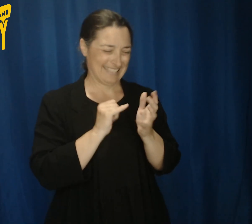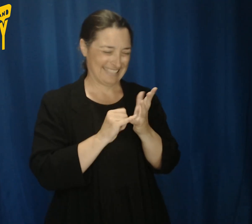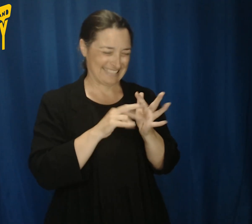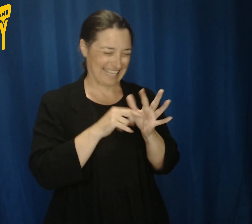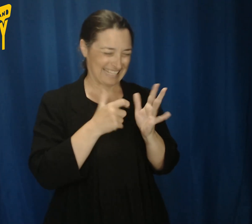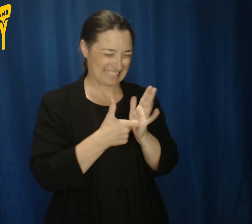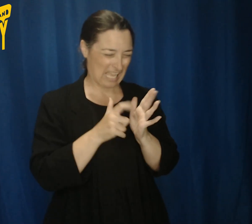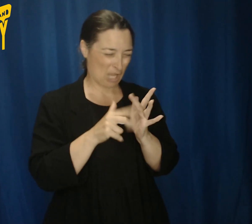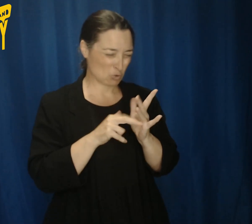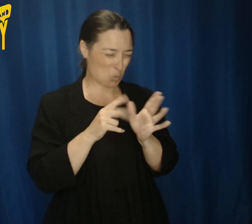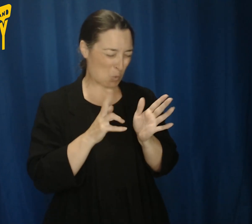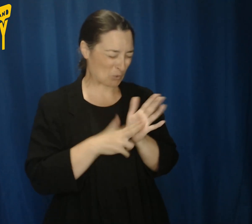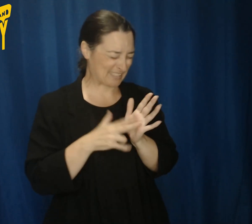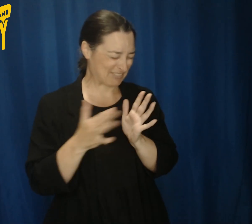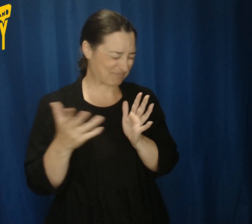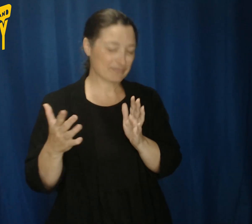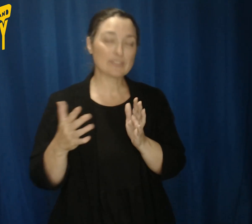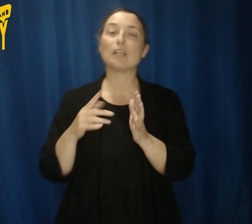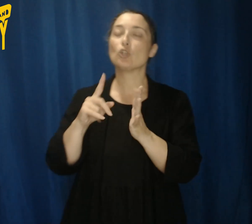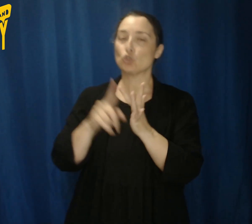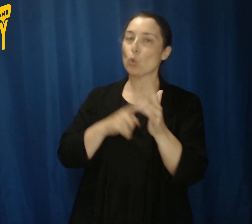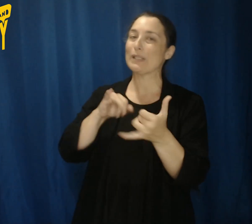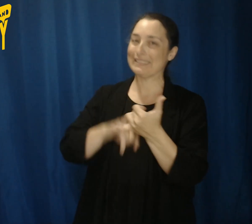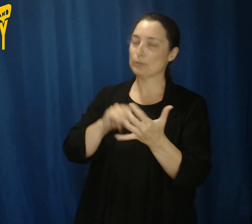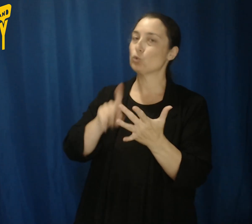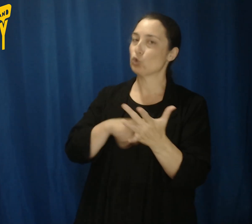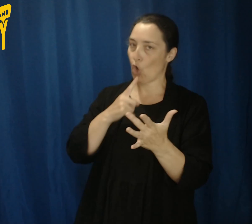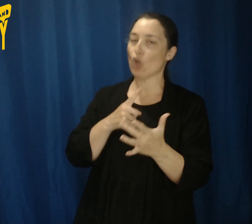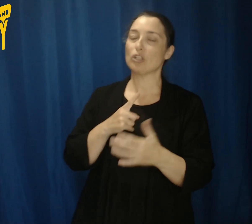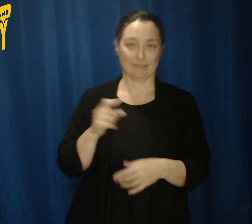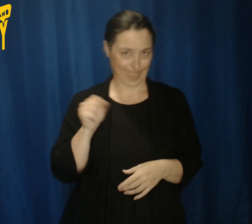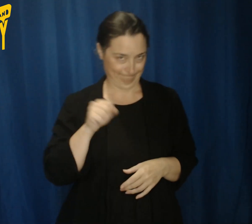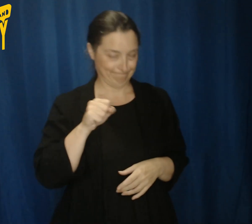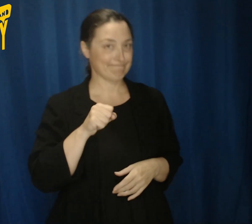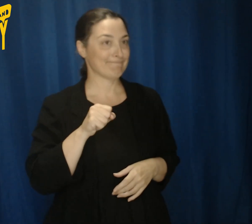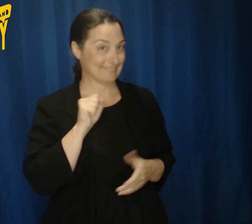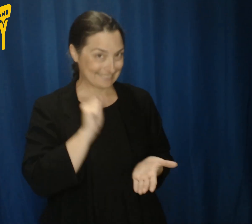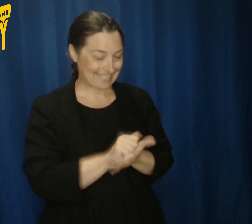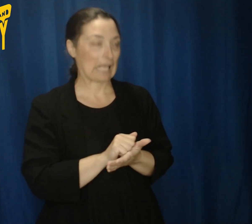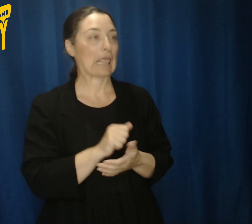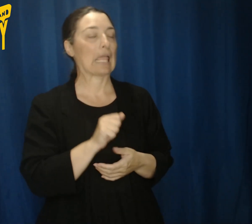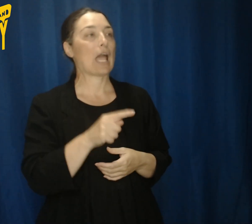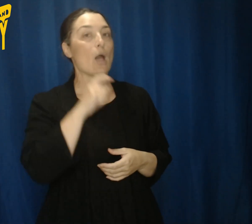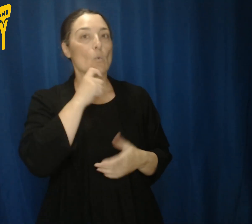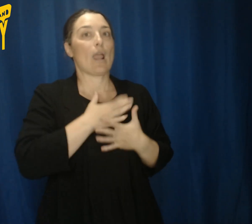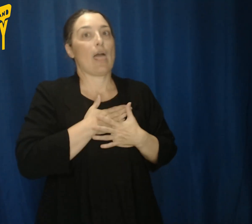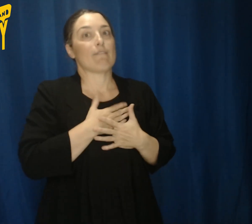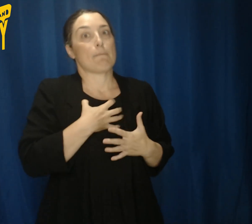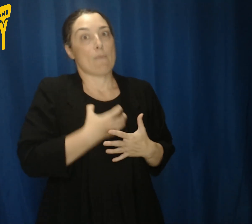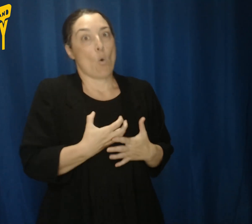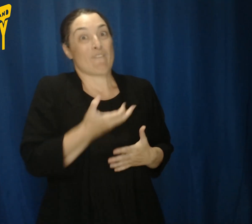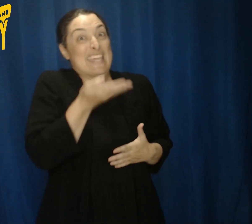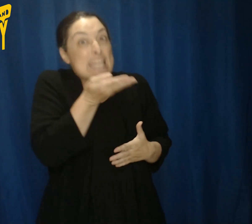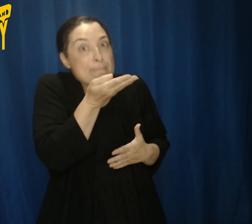sorry. Jordan Steele John. Exactly. Yep. I would love more of him. Don't look at me